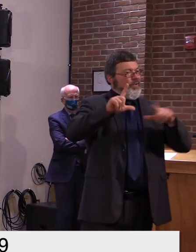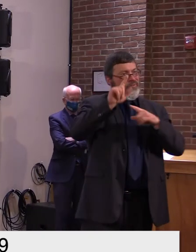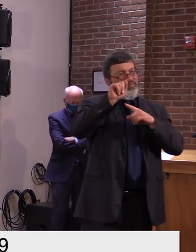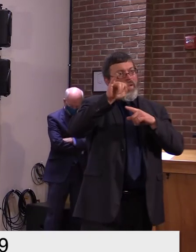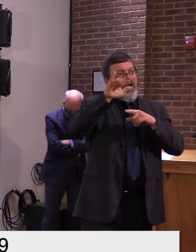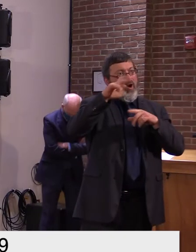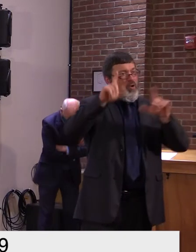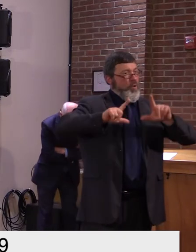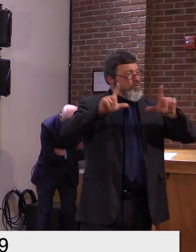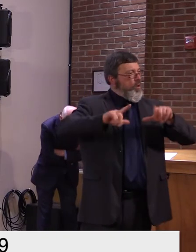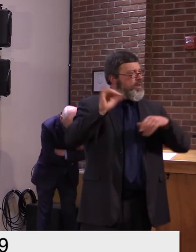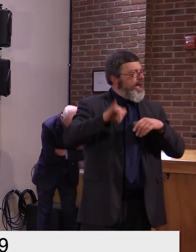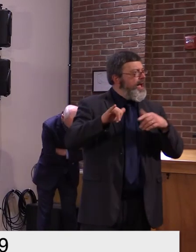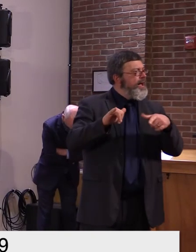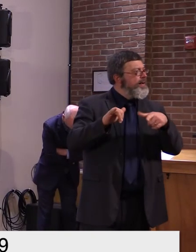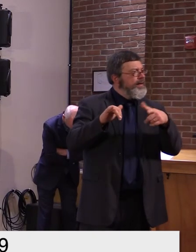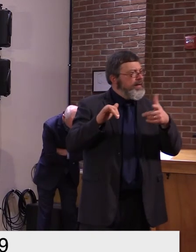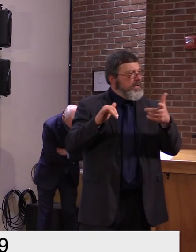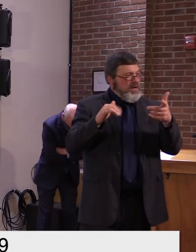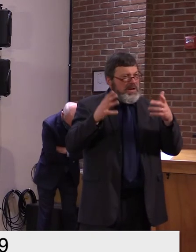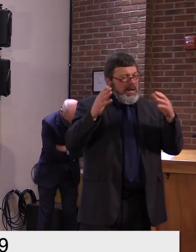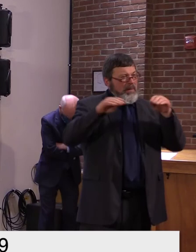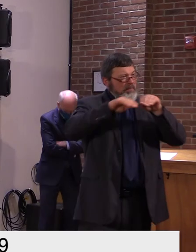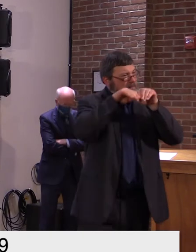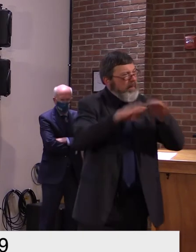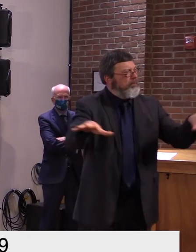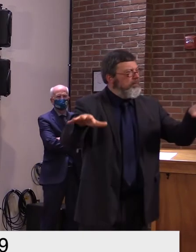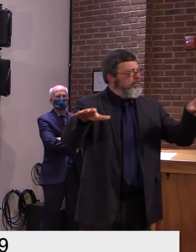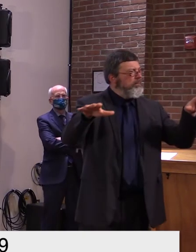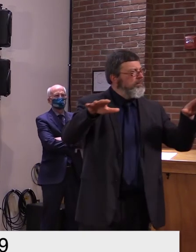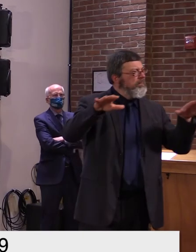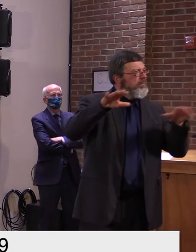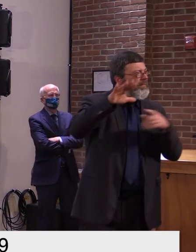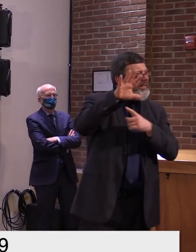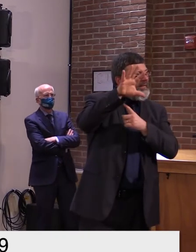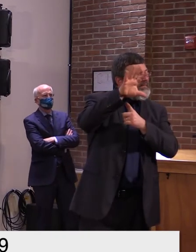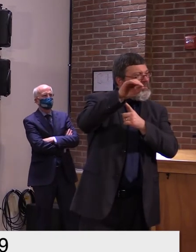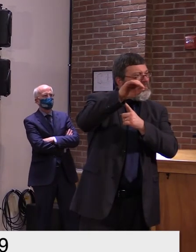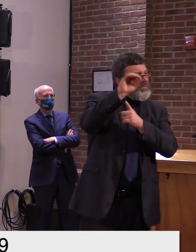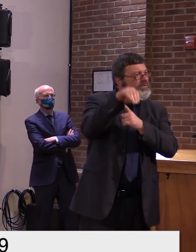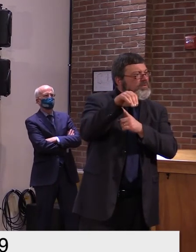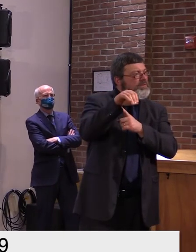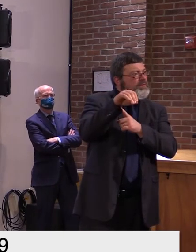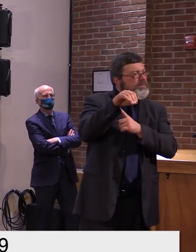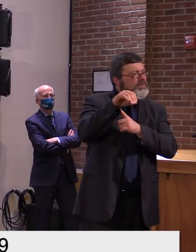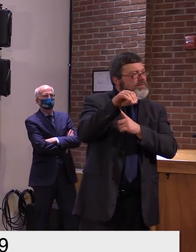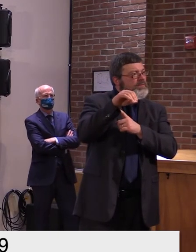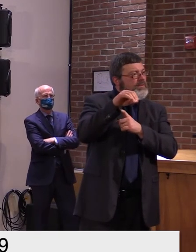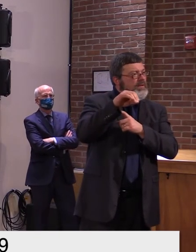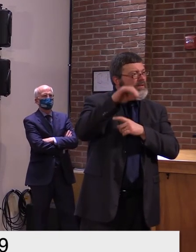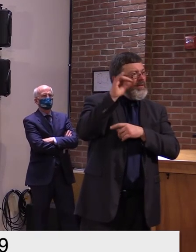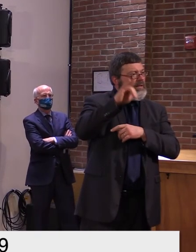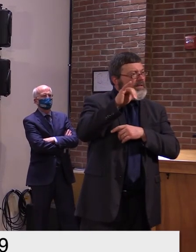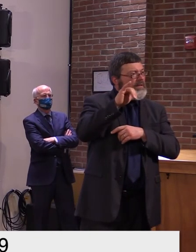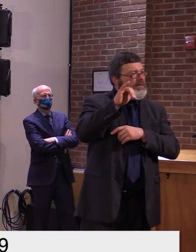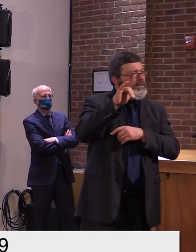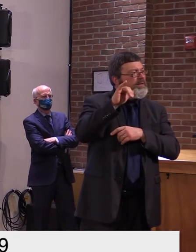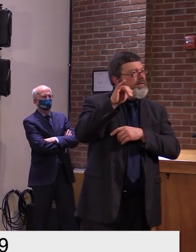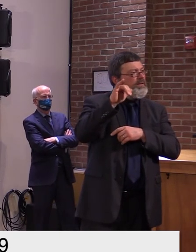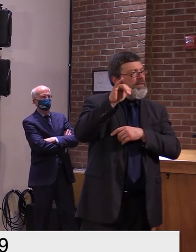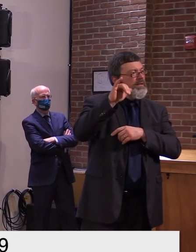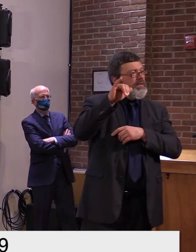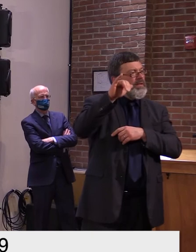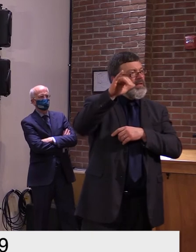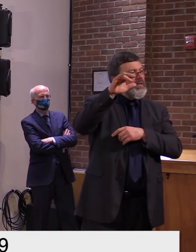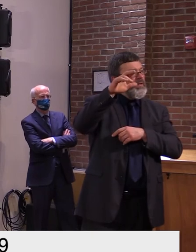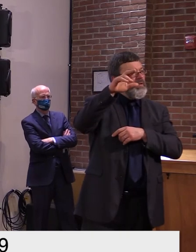the same number that Pfizer is hoping for with a vaccine. Is Japan